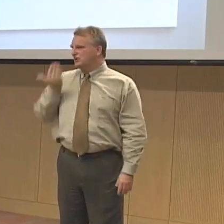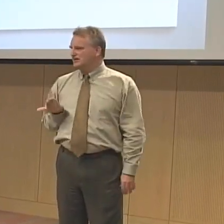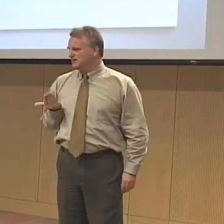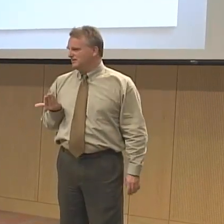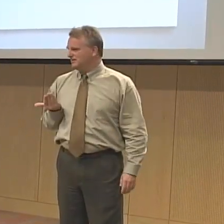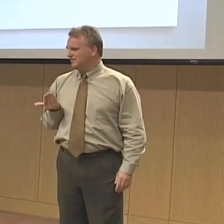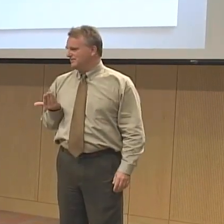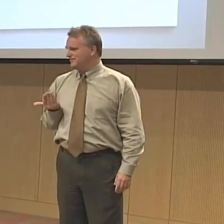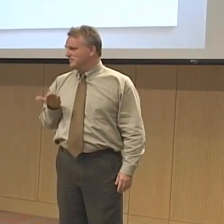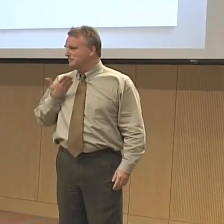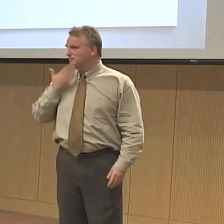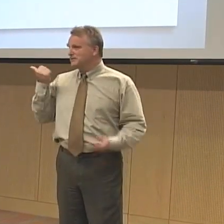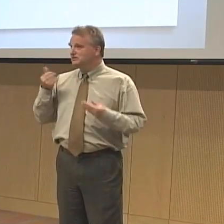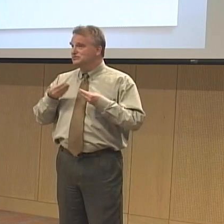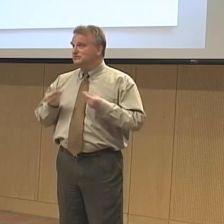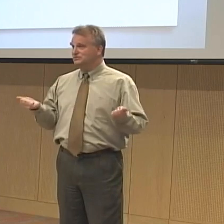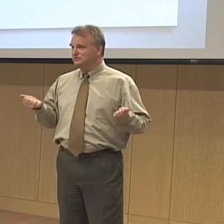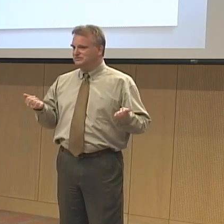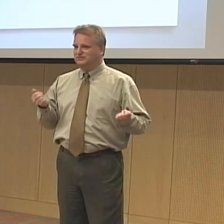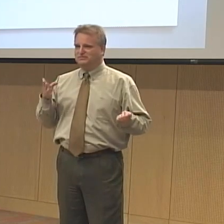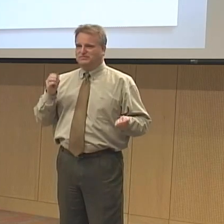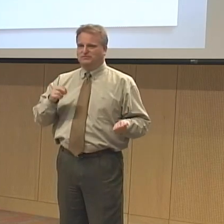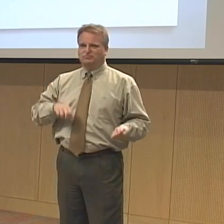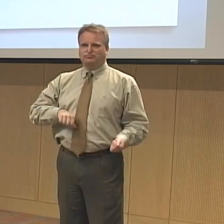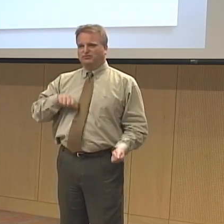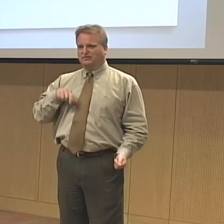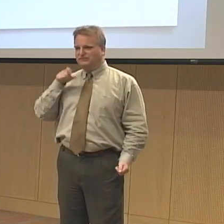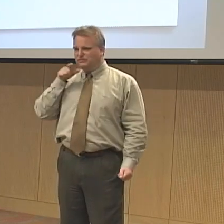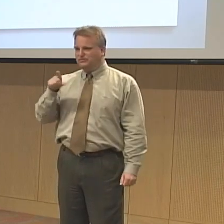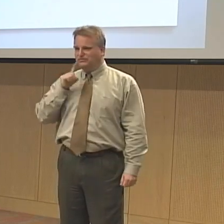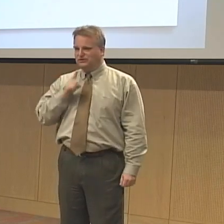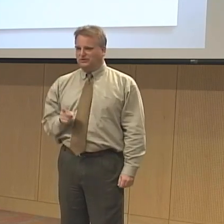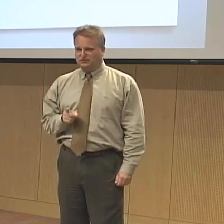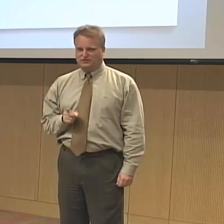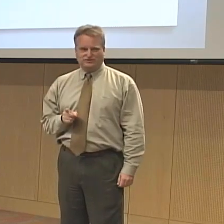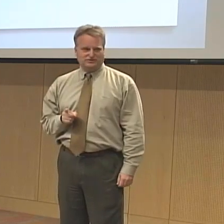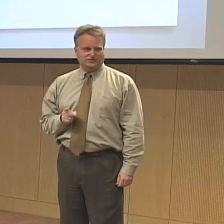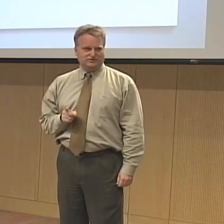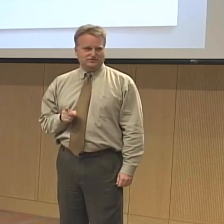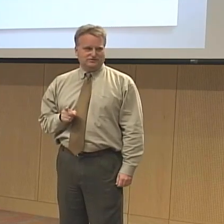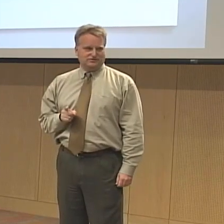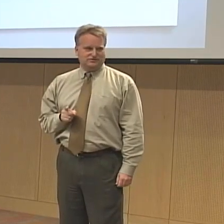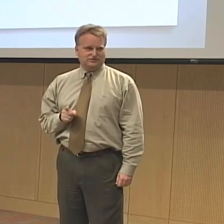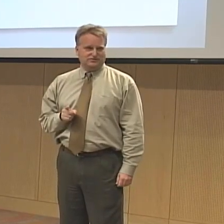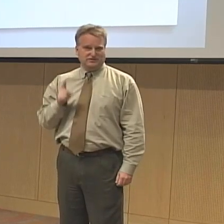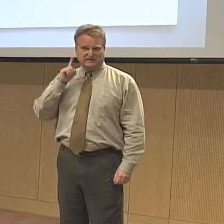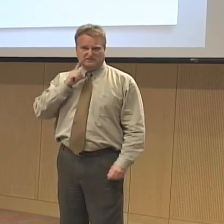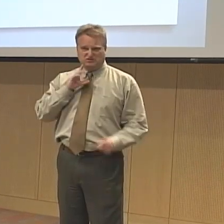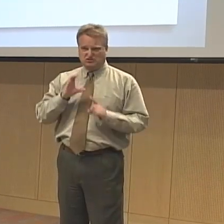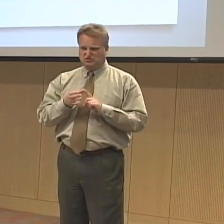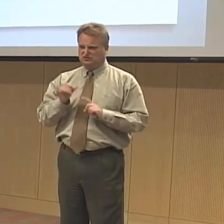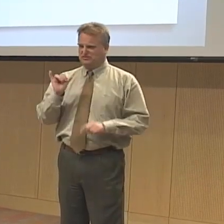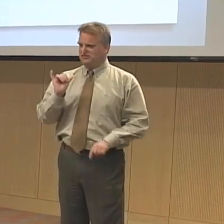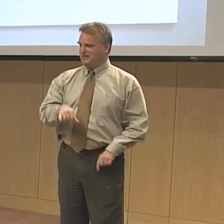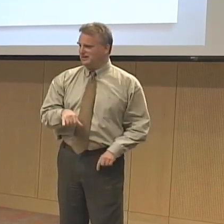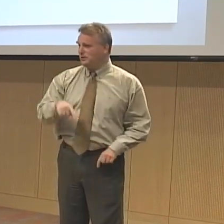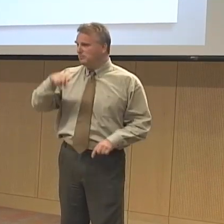feeling ashamed about who you are? The best solution is just to be proud of who you are. And deaf culture